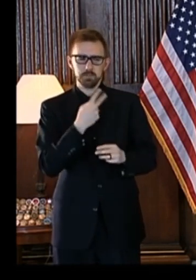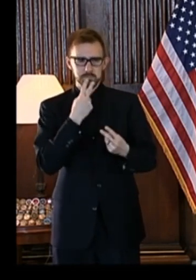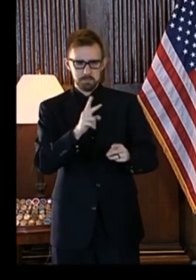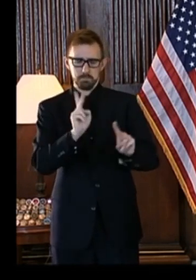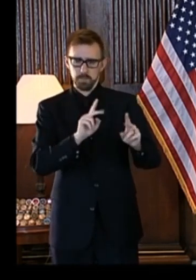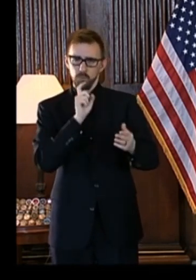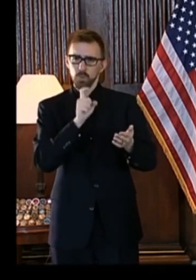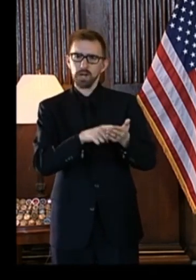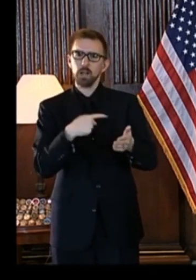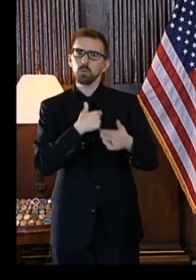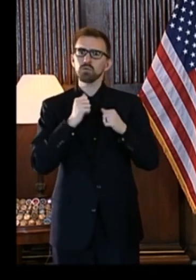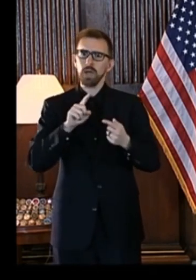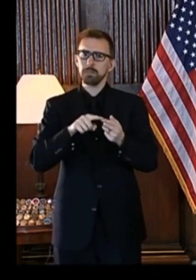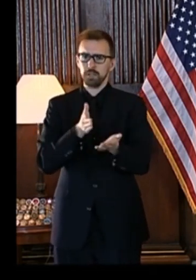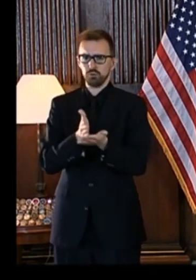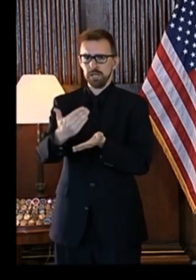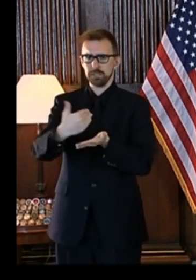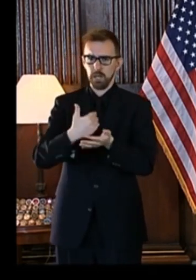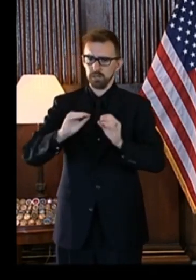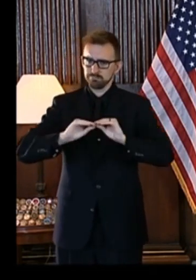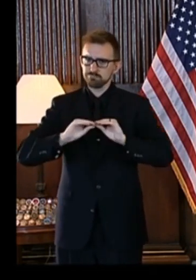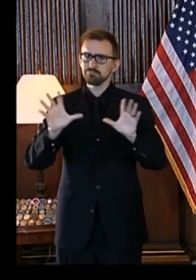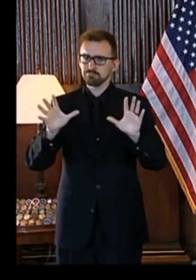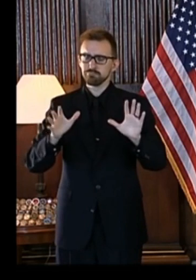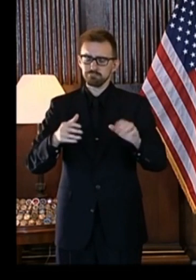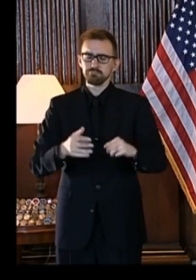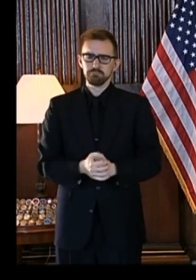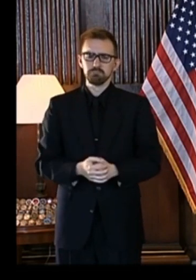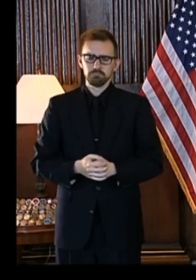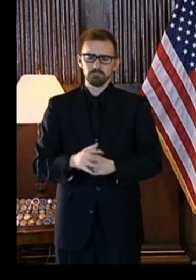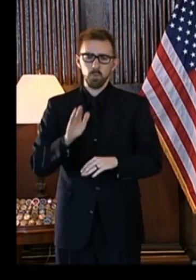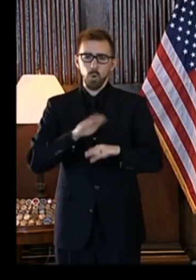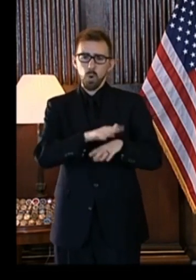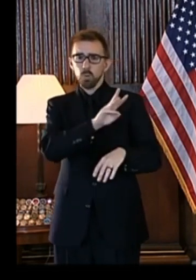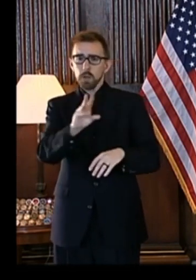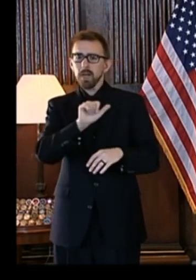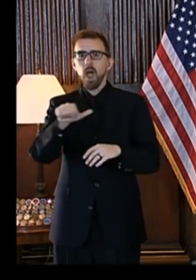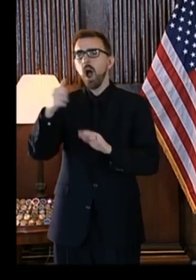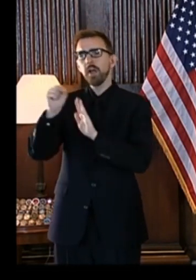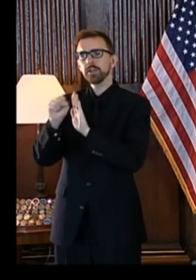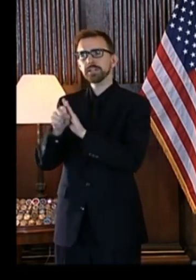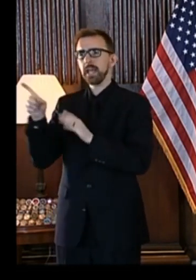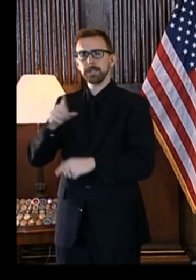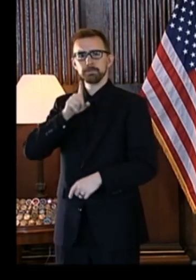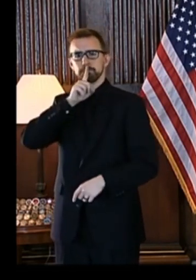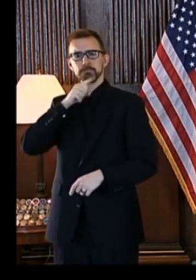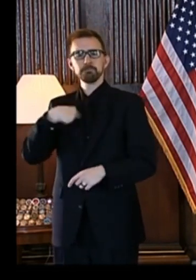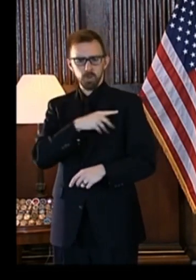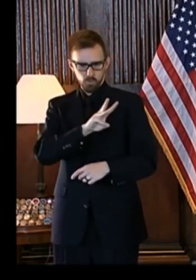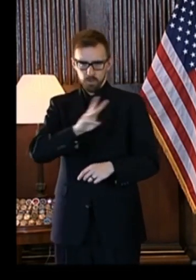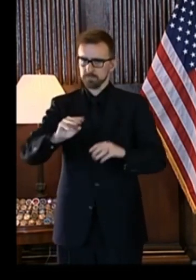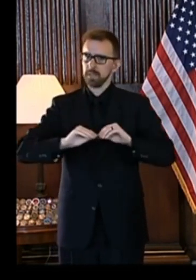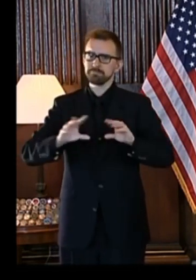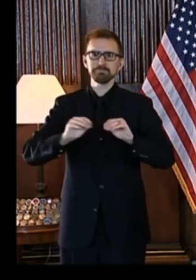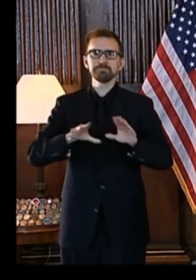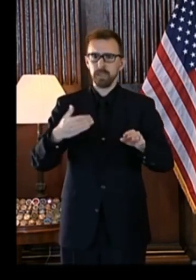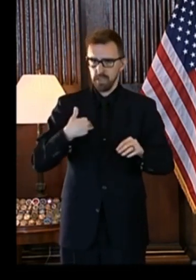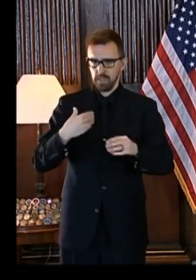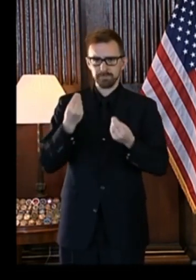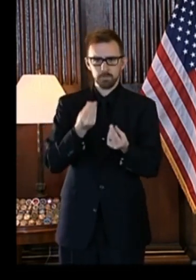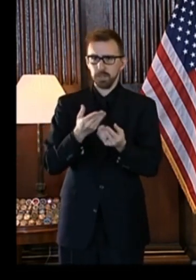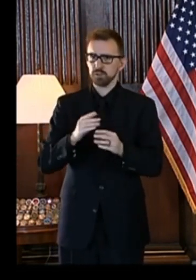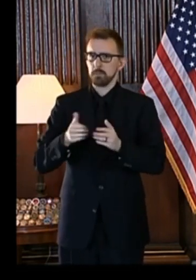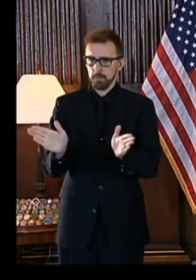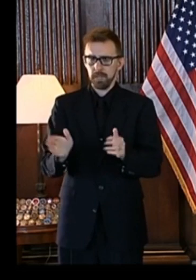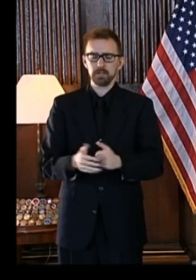that we try to be incredibly transparent. We put on our website, like other states aren't doing, the location,